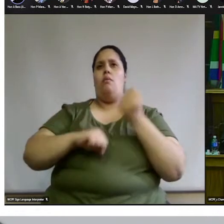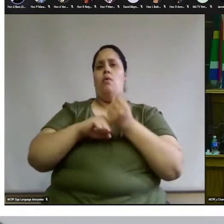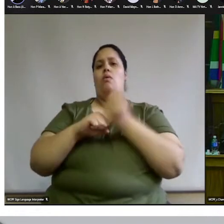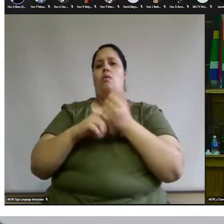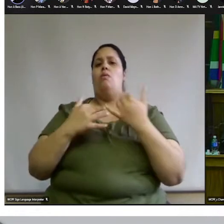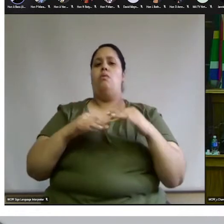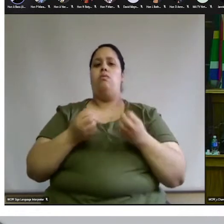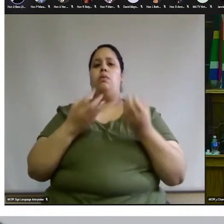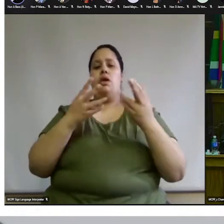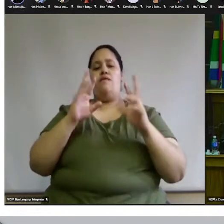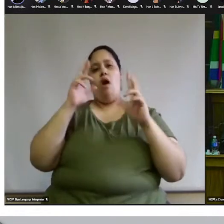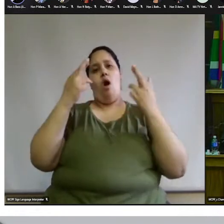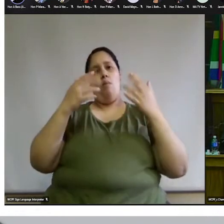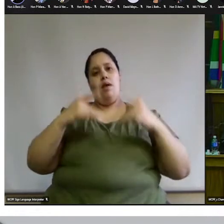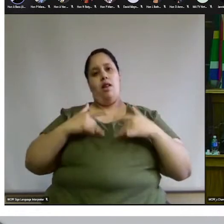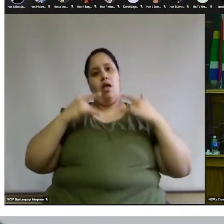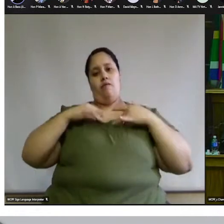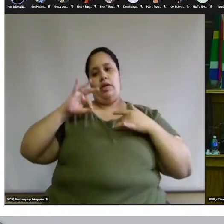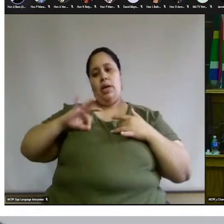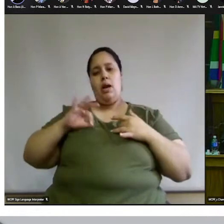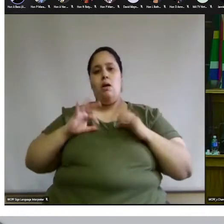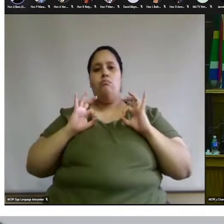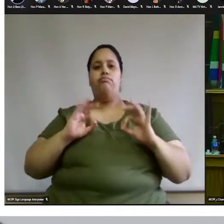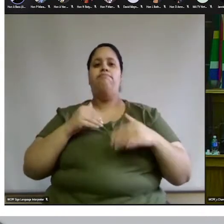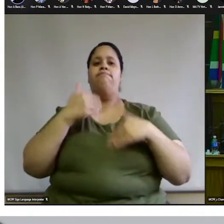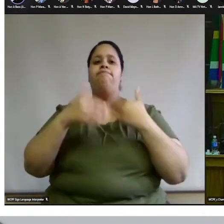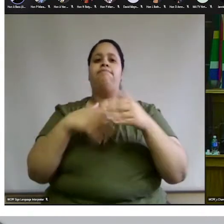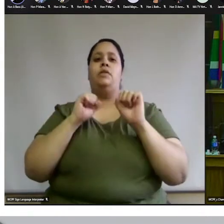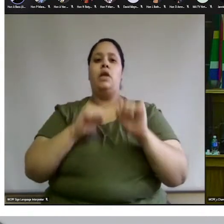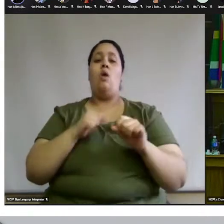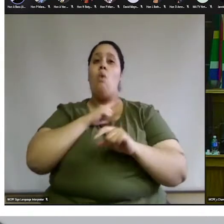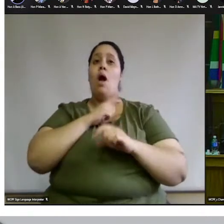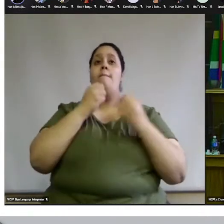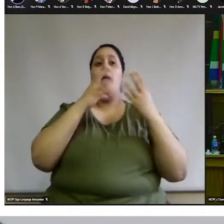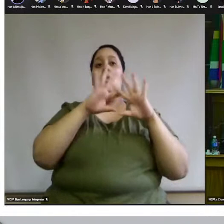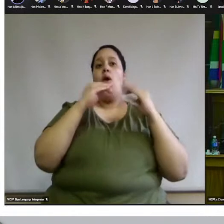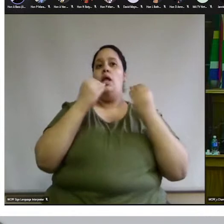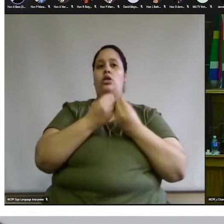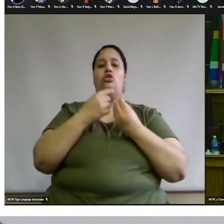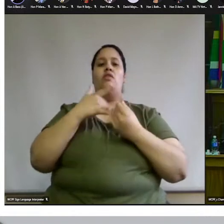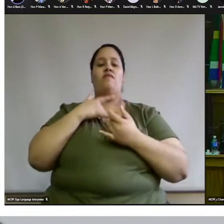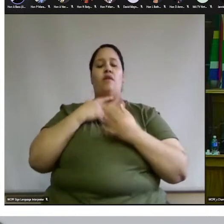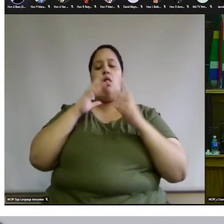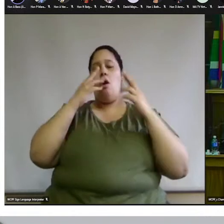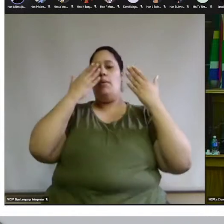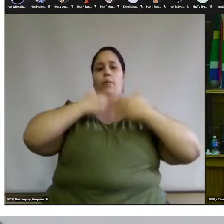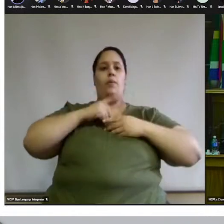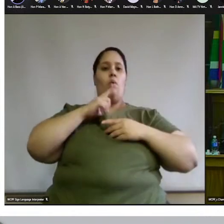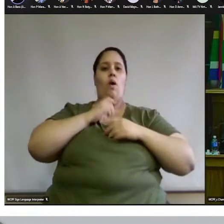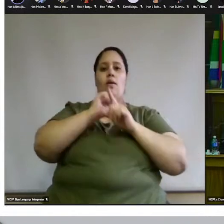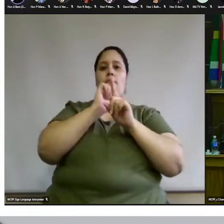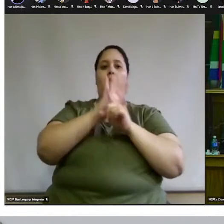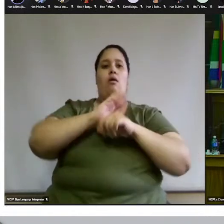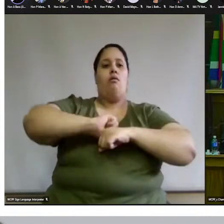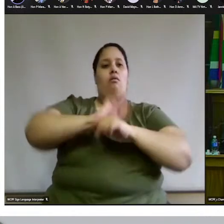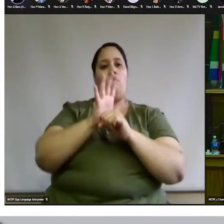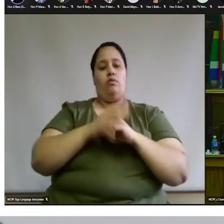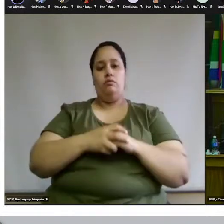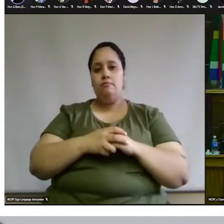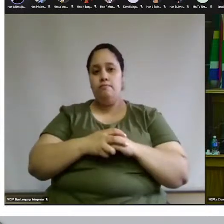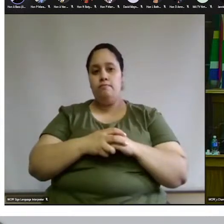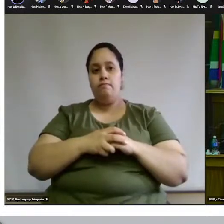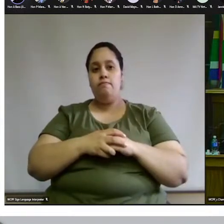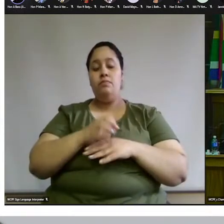and a chance of survival to many organizations that were beginning to lose hope following the devastating impact of COVID-19.